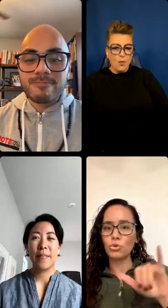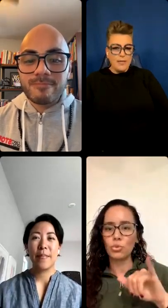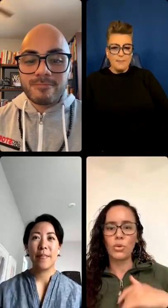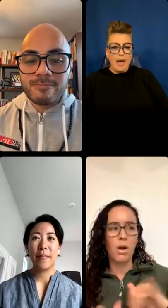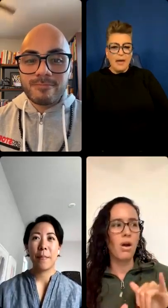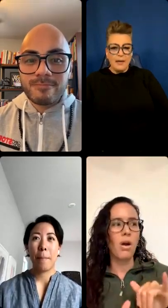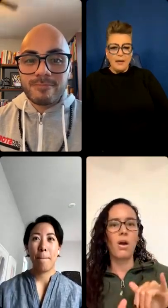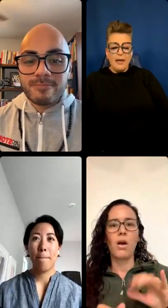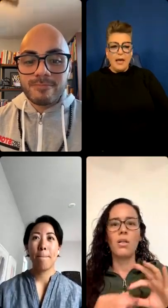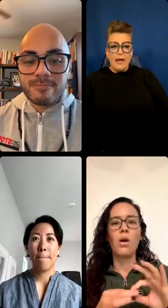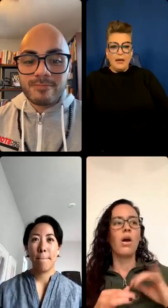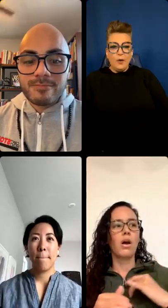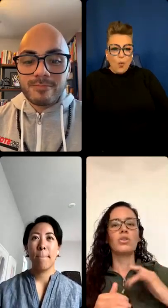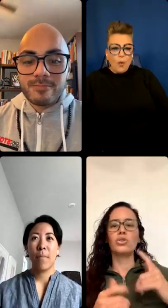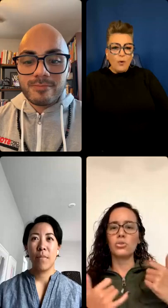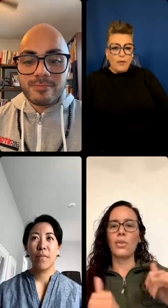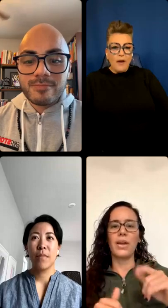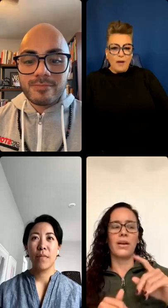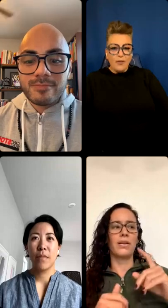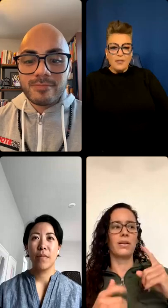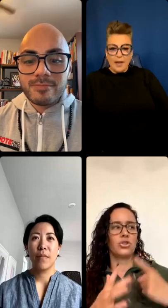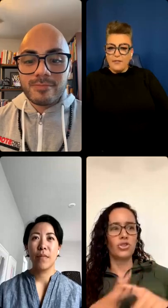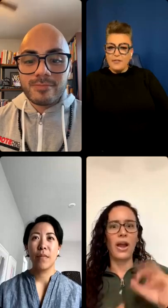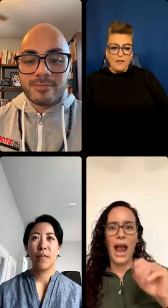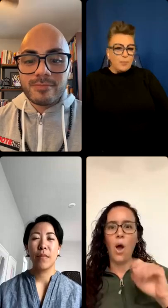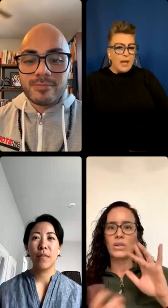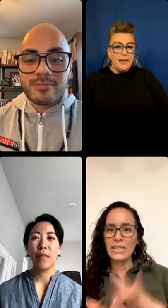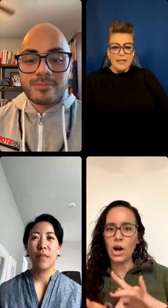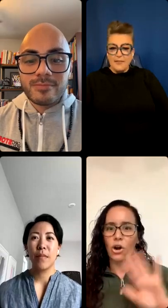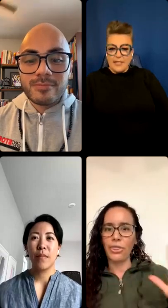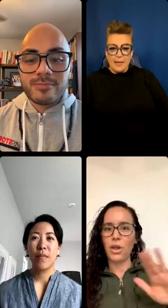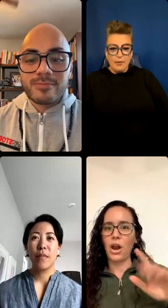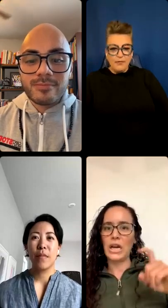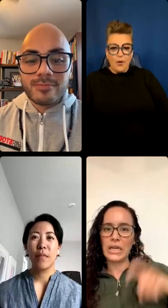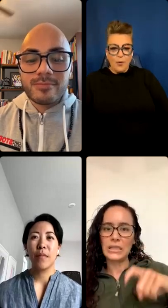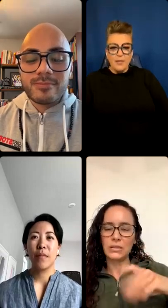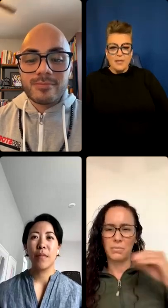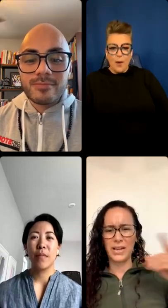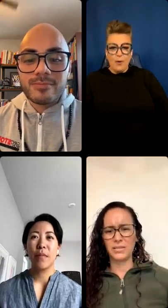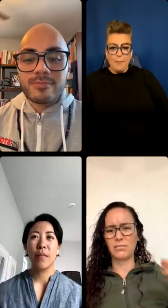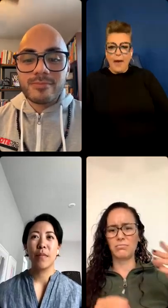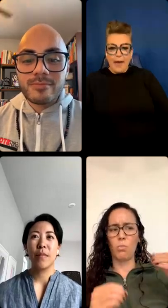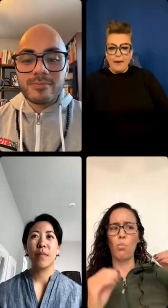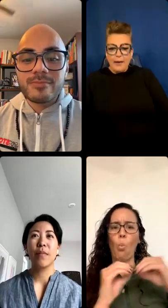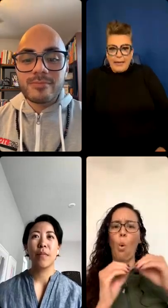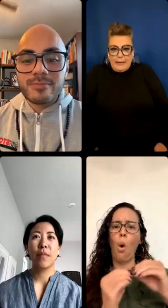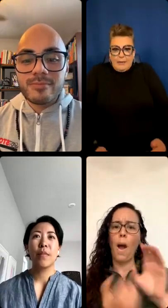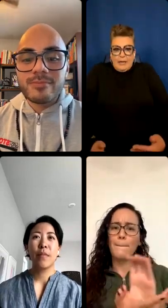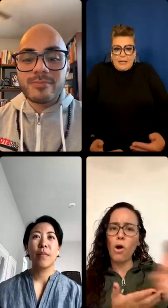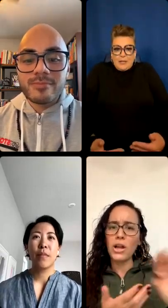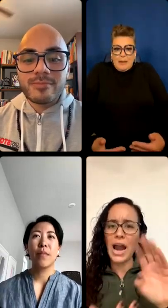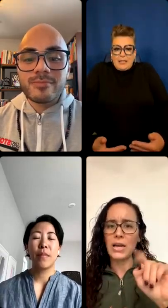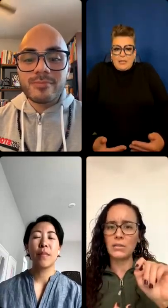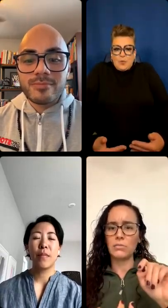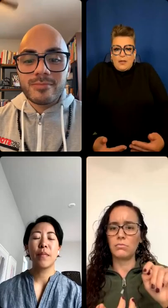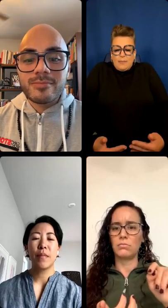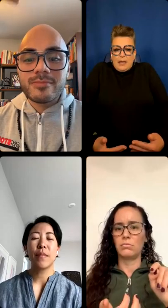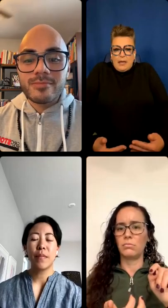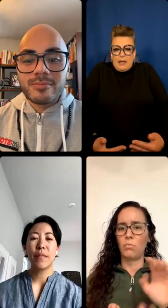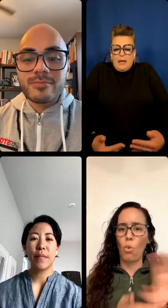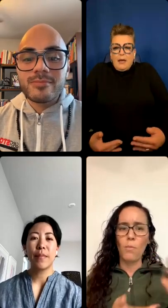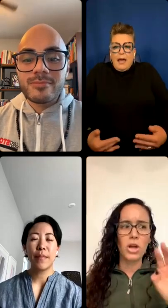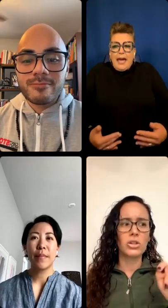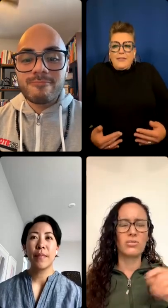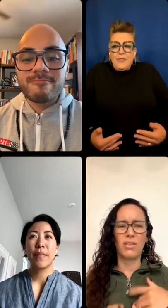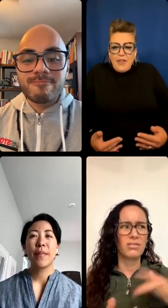not always met, nor were the other deaf, deafblind, deaf disabled folks that were met in spaces with